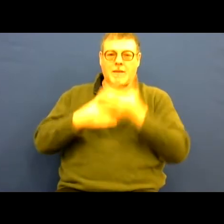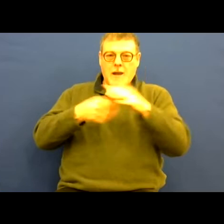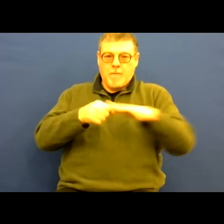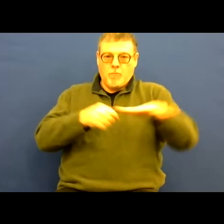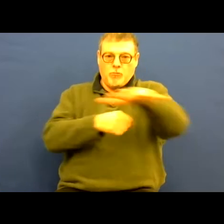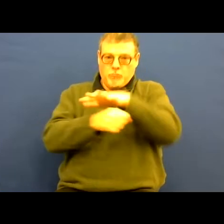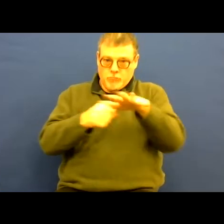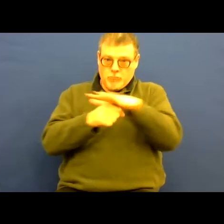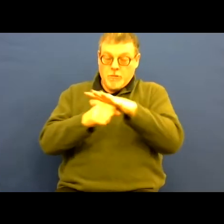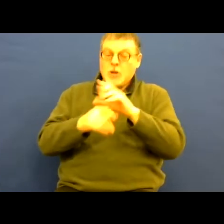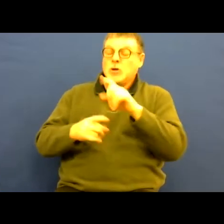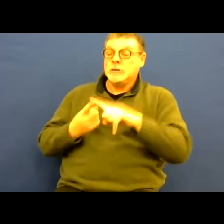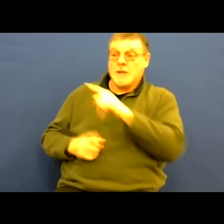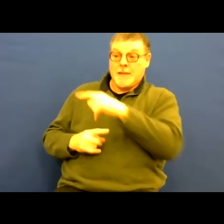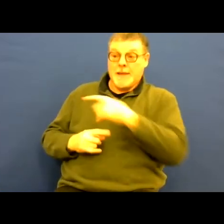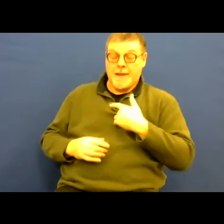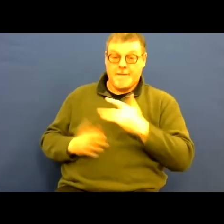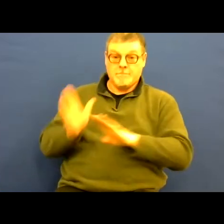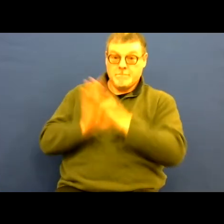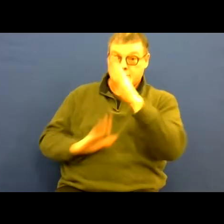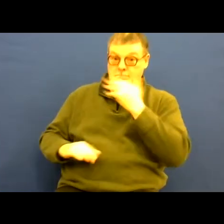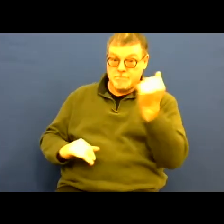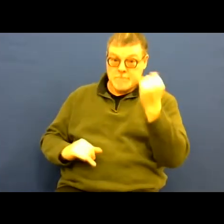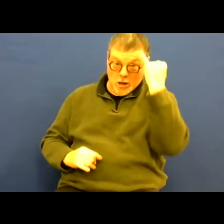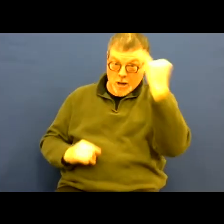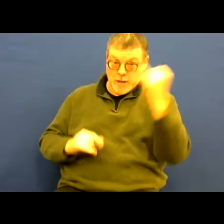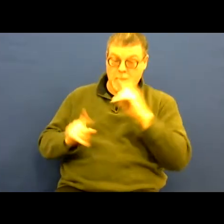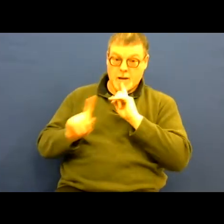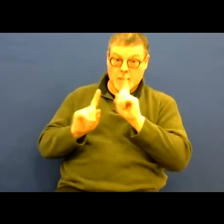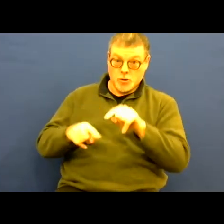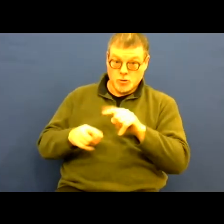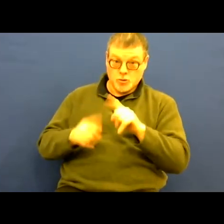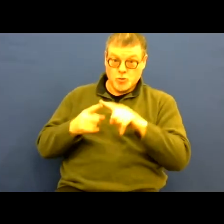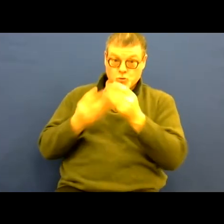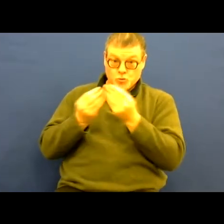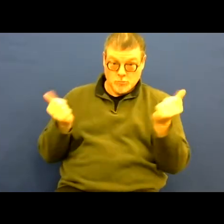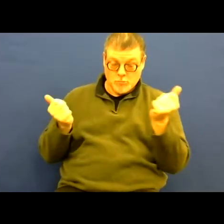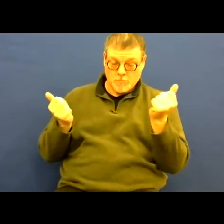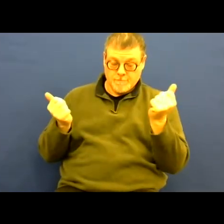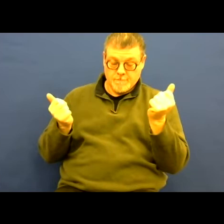with a way to better resolve those issues, they have